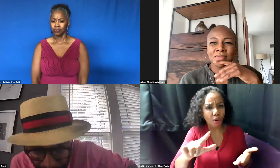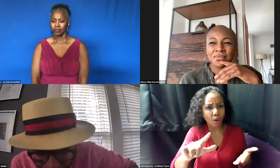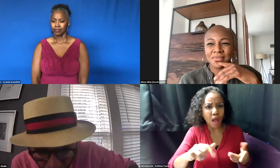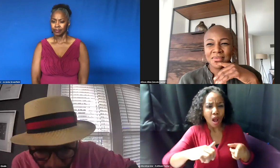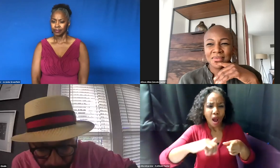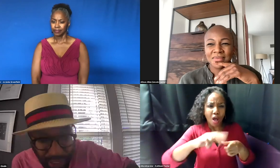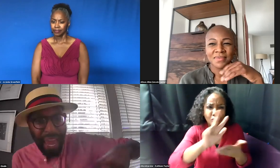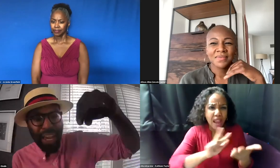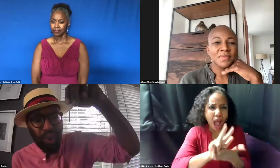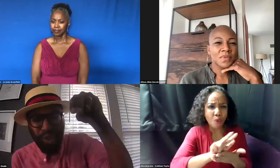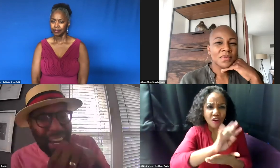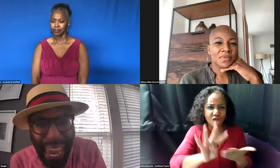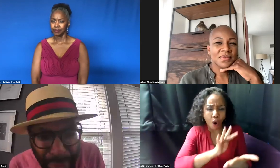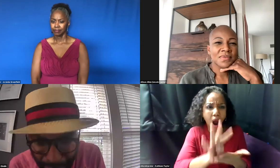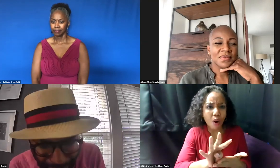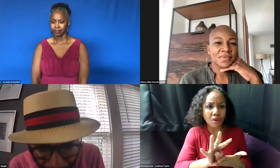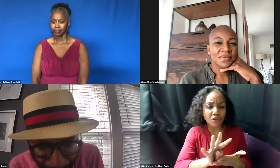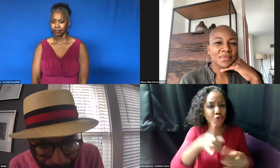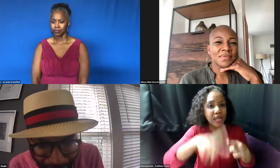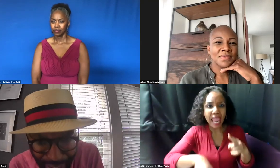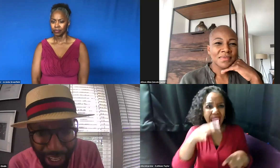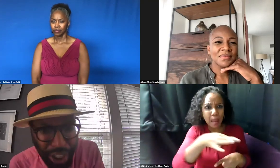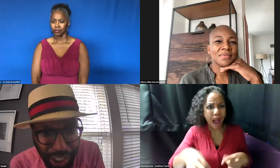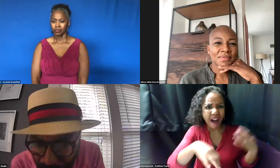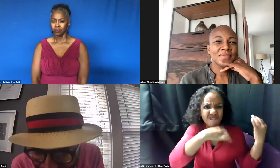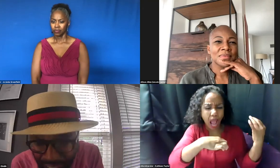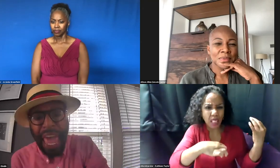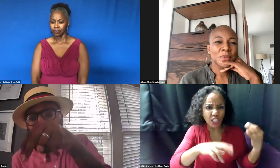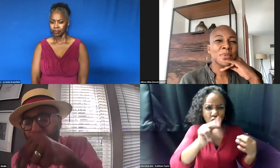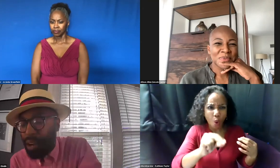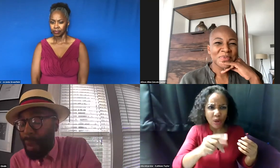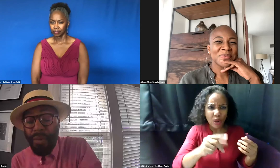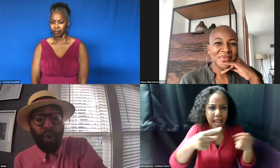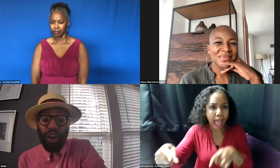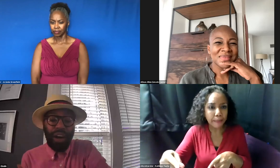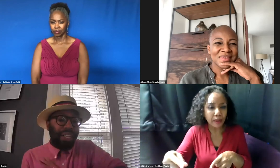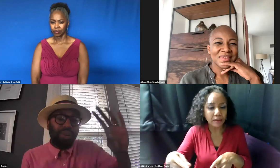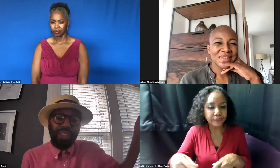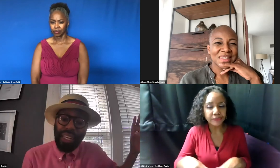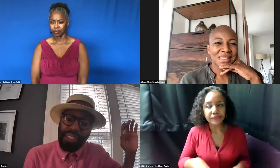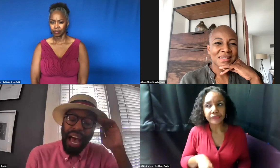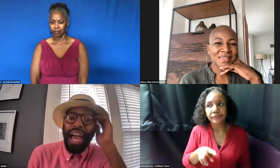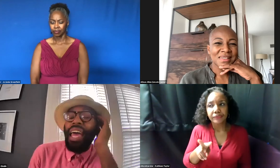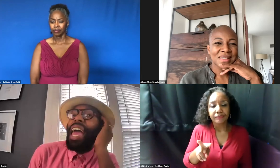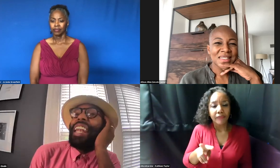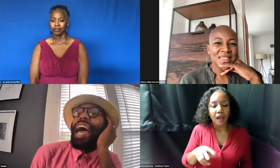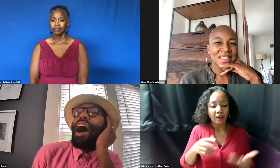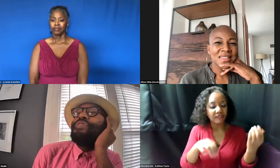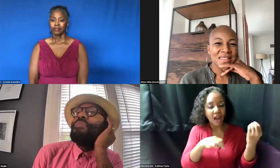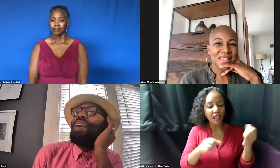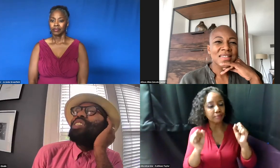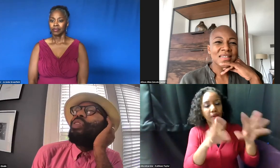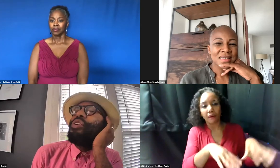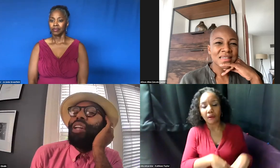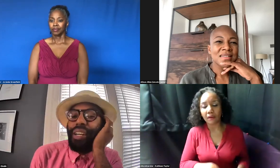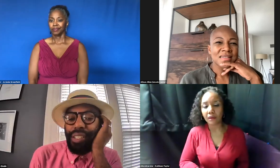practice 3-4 hours, and you can't play hip hop violin. That doesn't exist. And before long, I tossed that thing aside, and now I